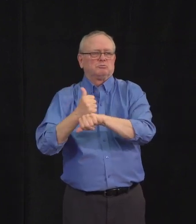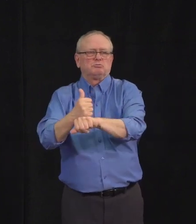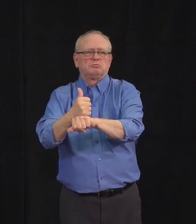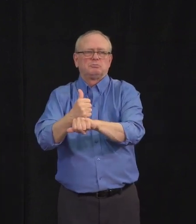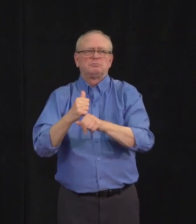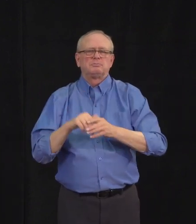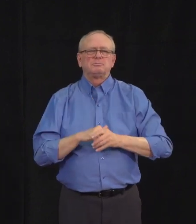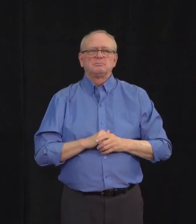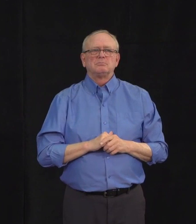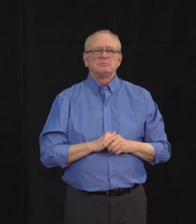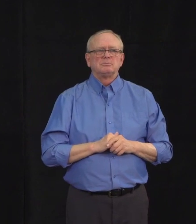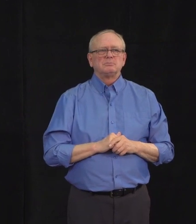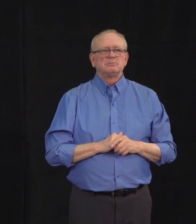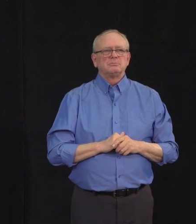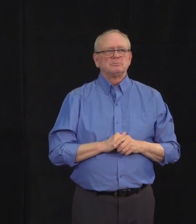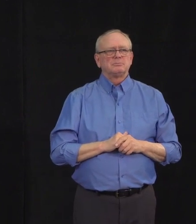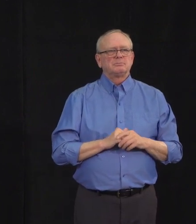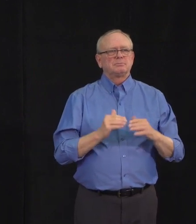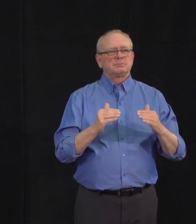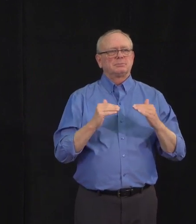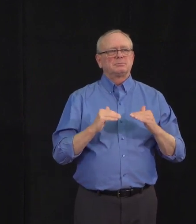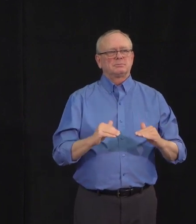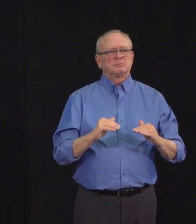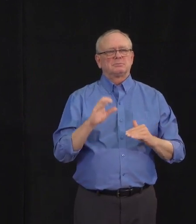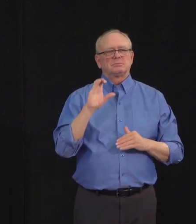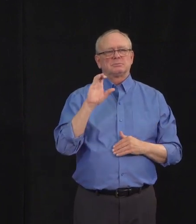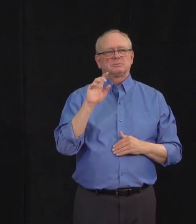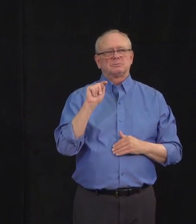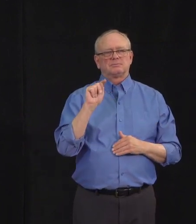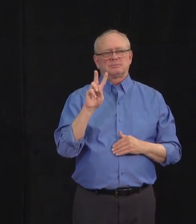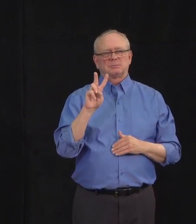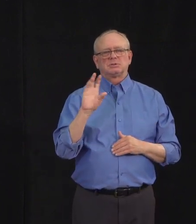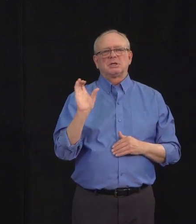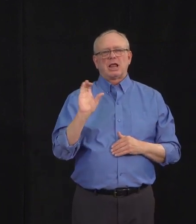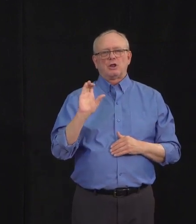Next is Kevin Nimick with CTV Calgary.